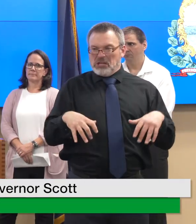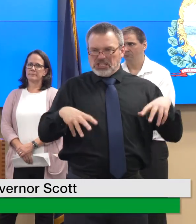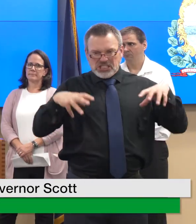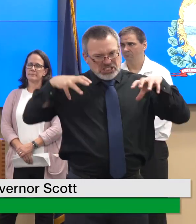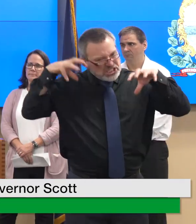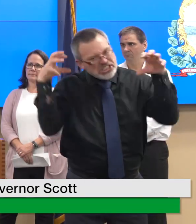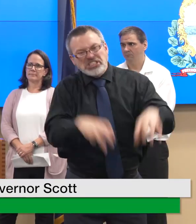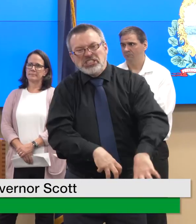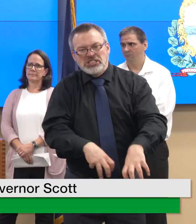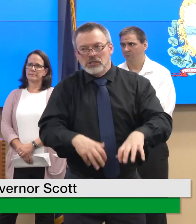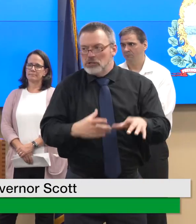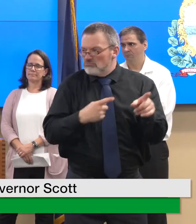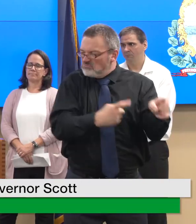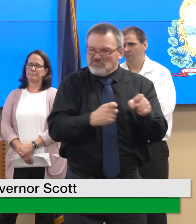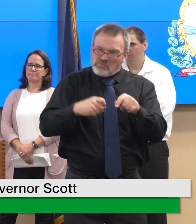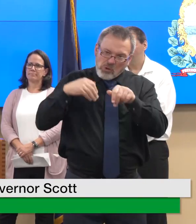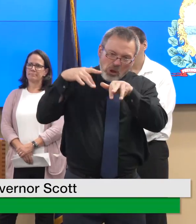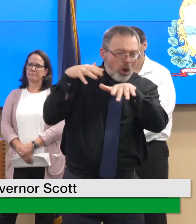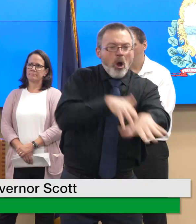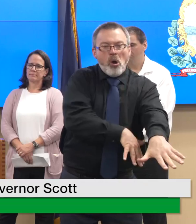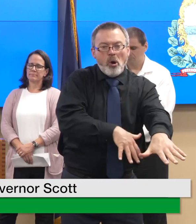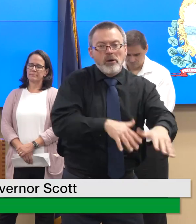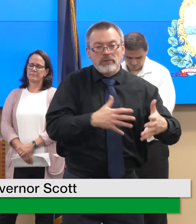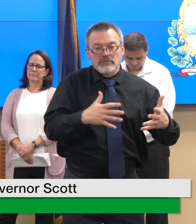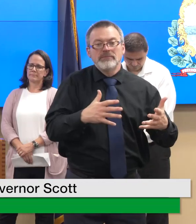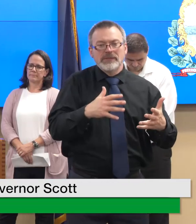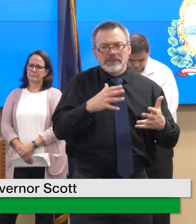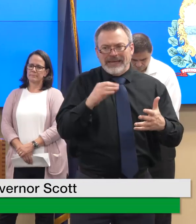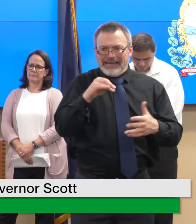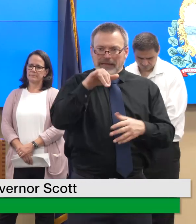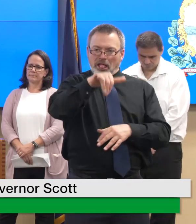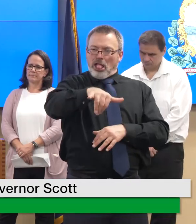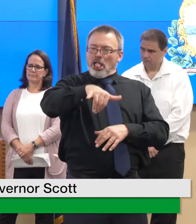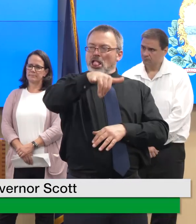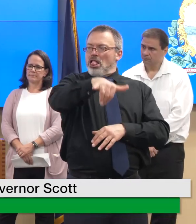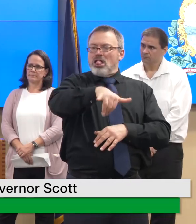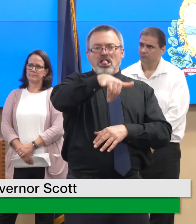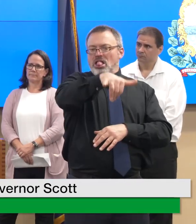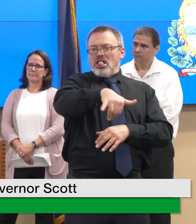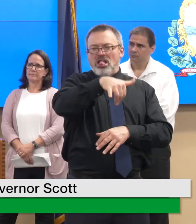the St. Johnsbury area. So